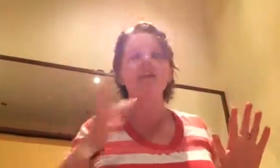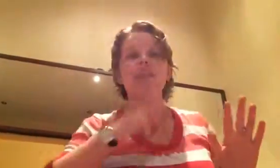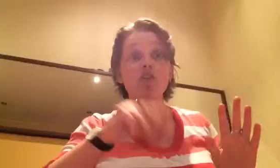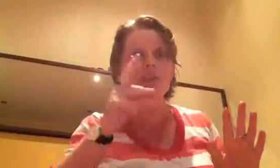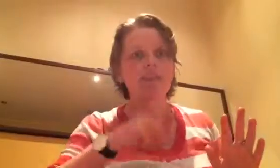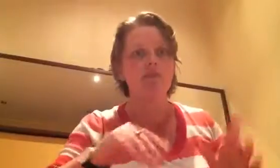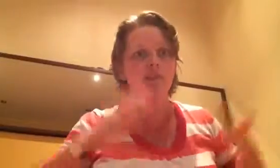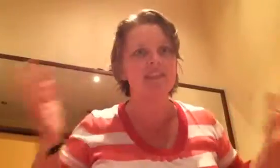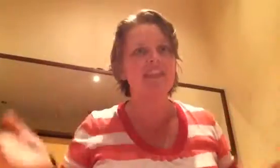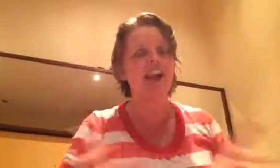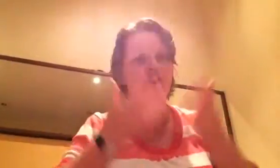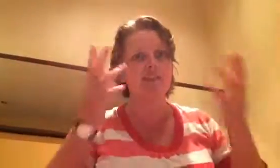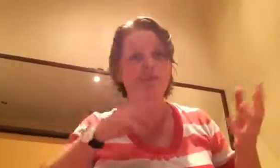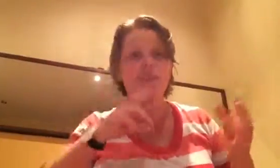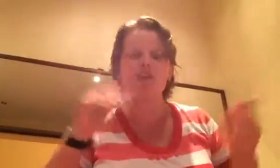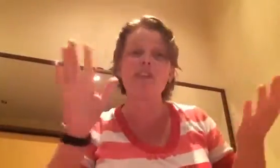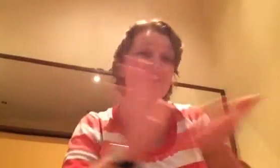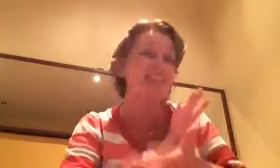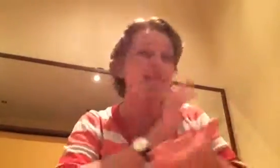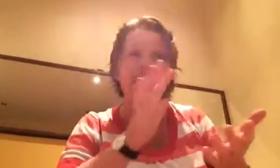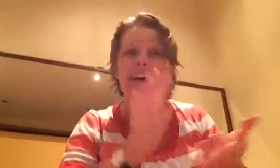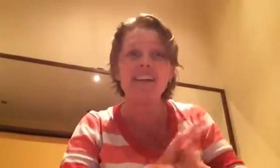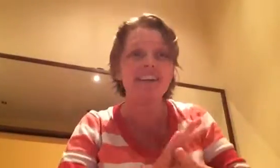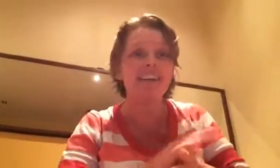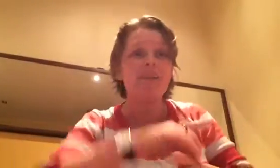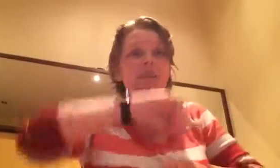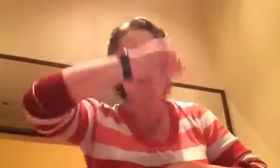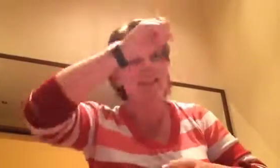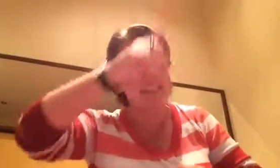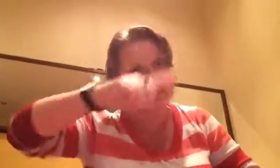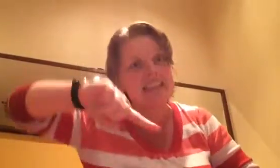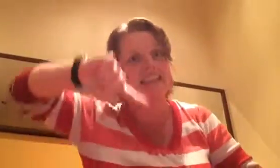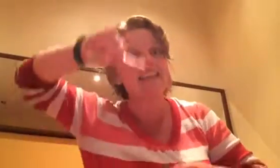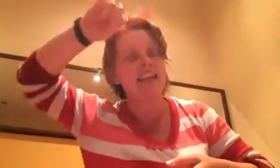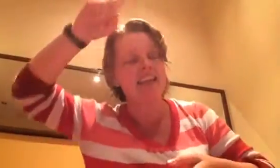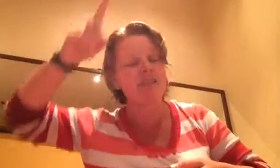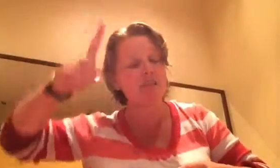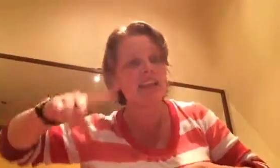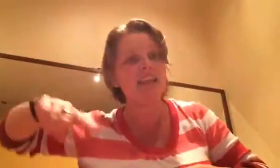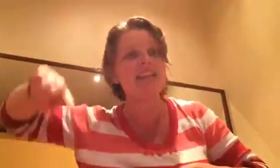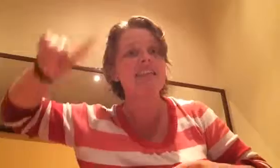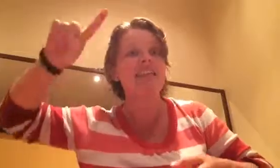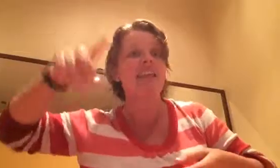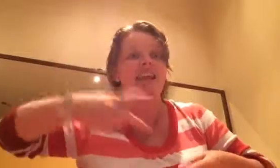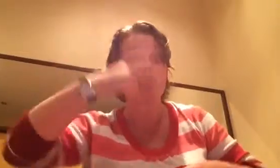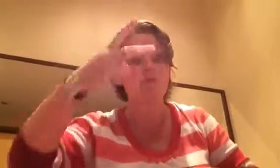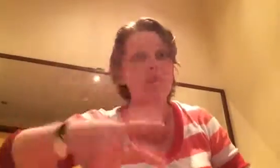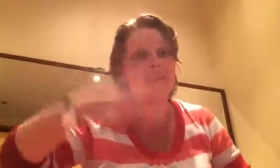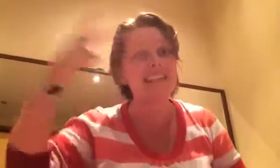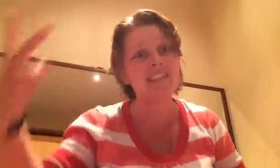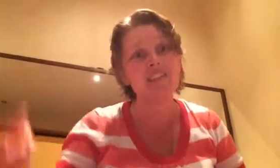It's using their voice and encouraging the use of voice, and it's fun, and it's listening. It's listening, and it's